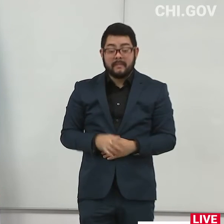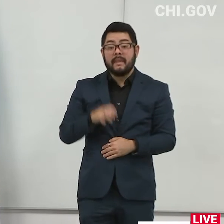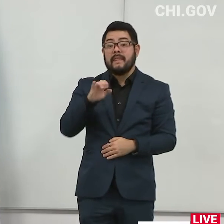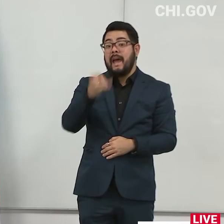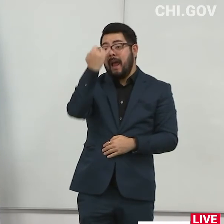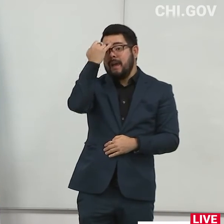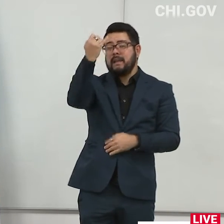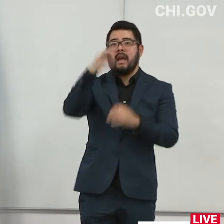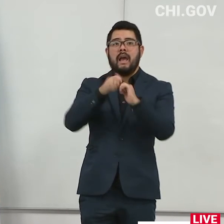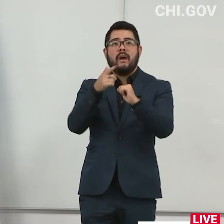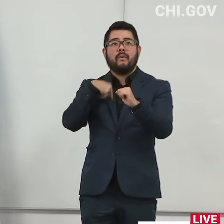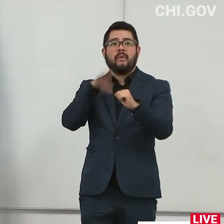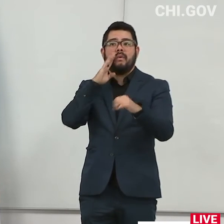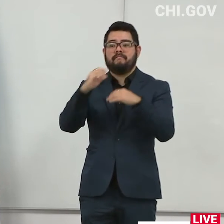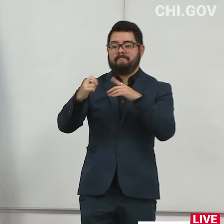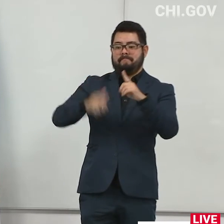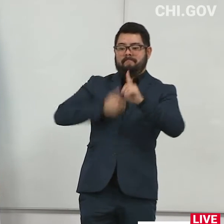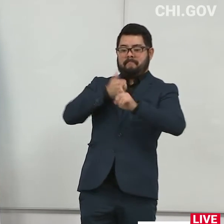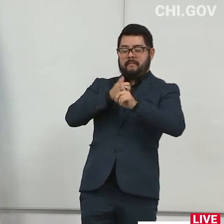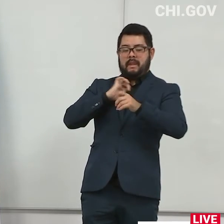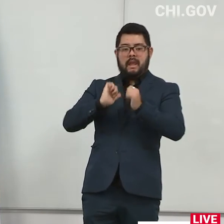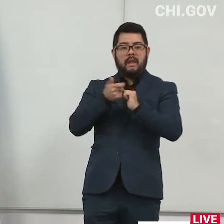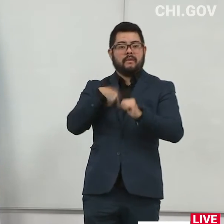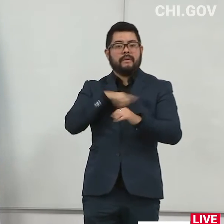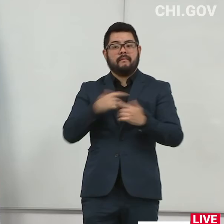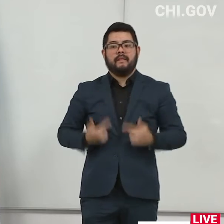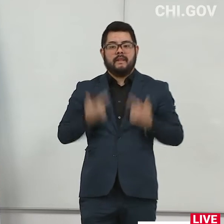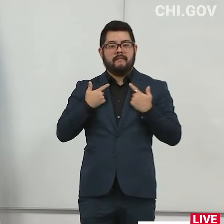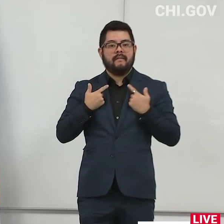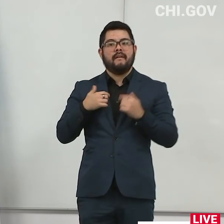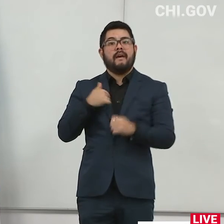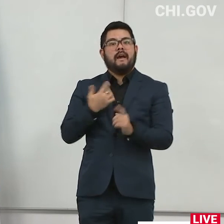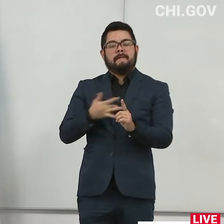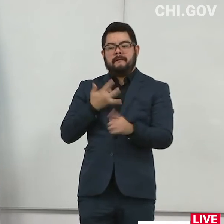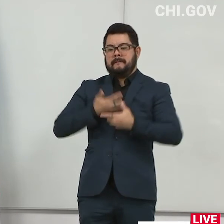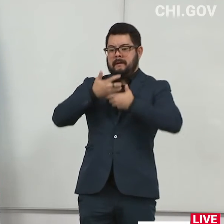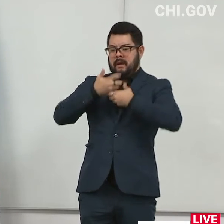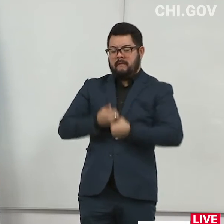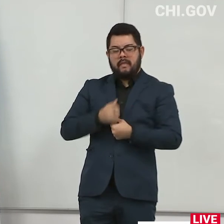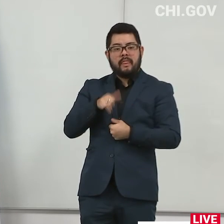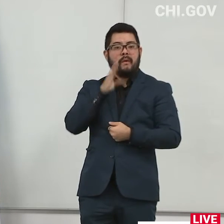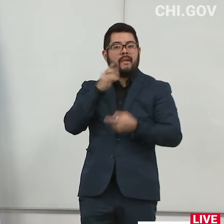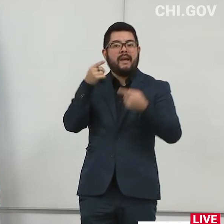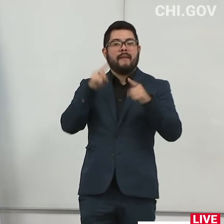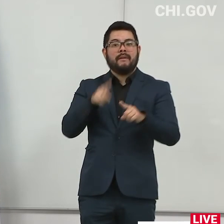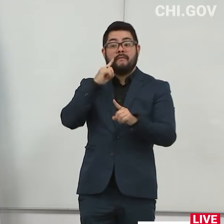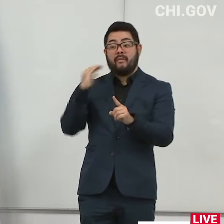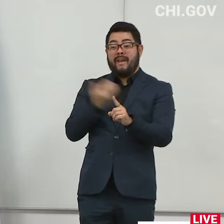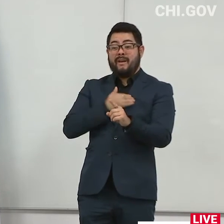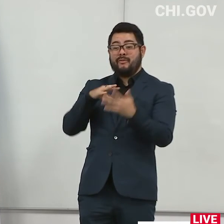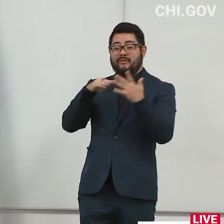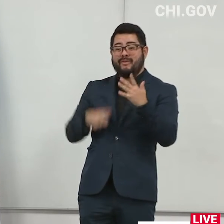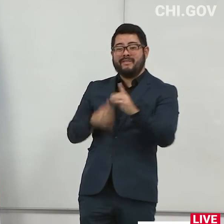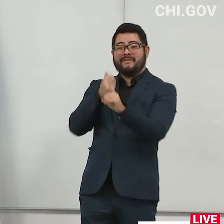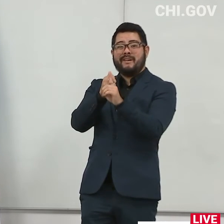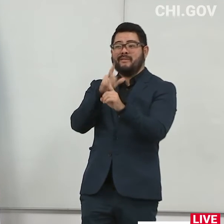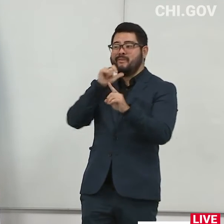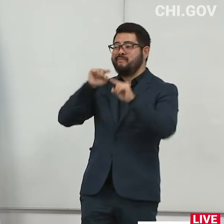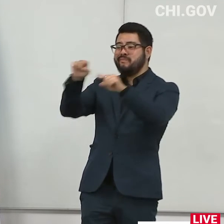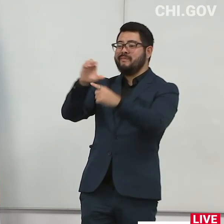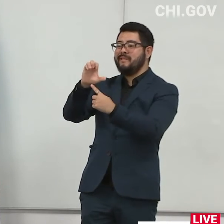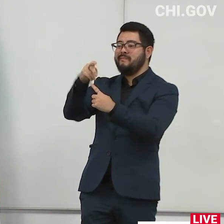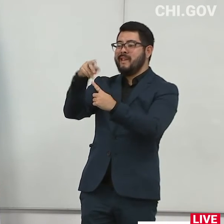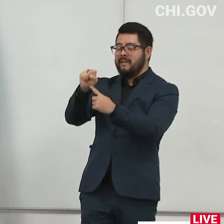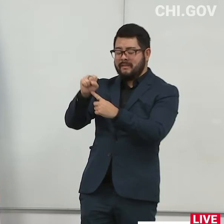which we live and experience the world. That's the confidence that I have in our CPS students. Our future rests on